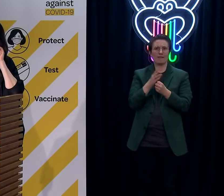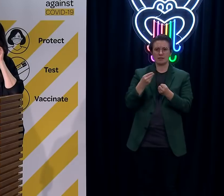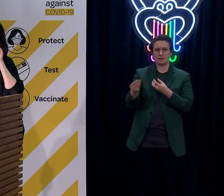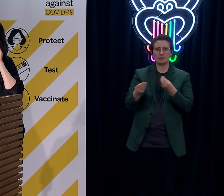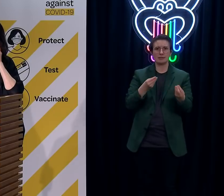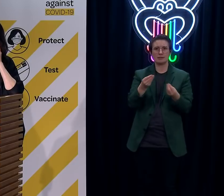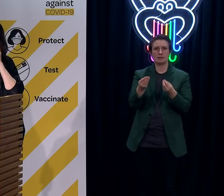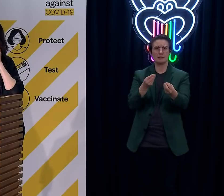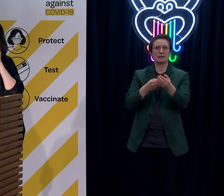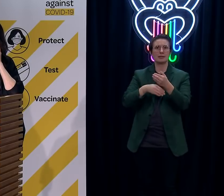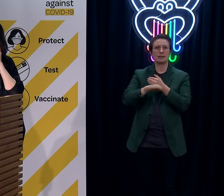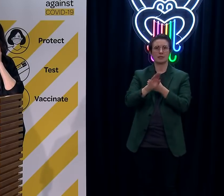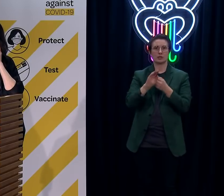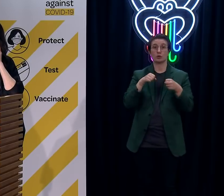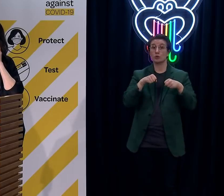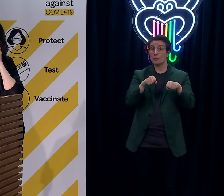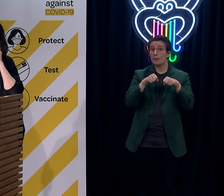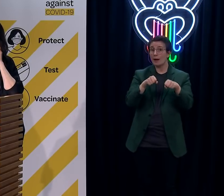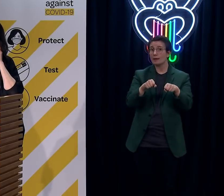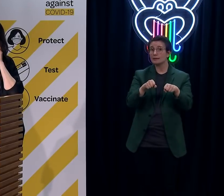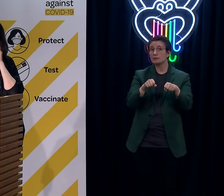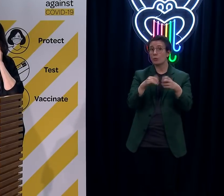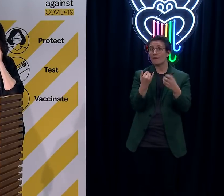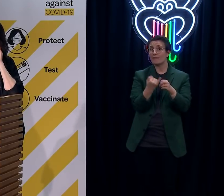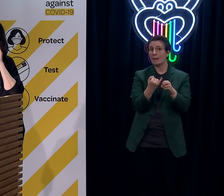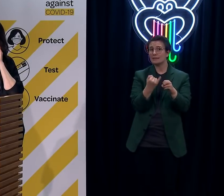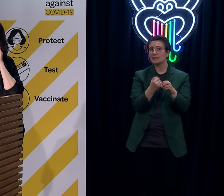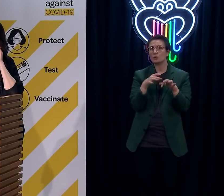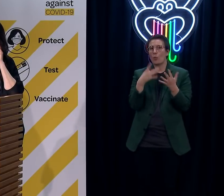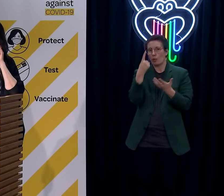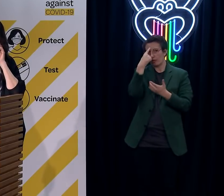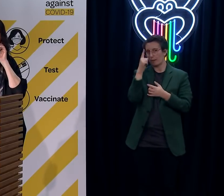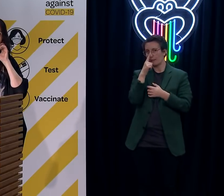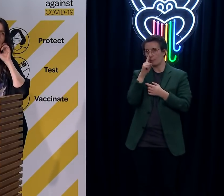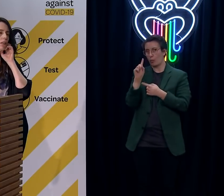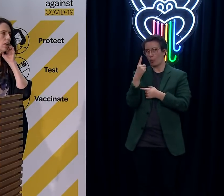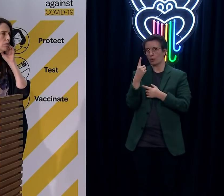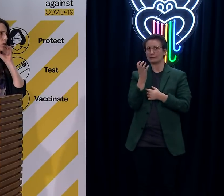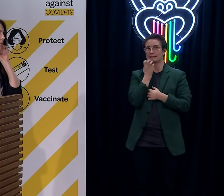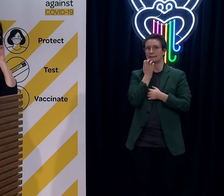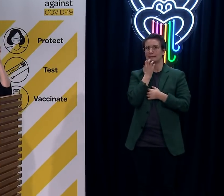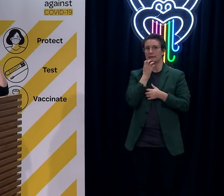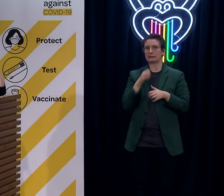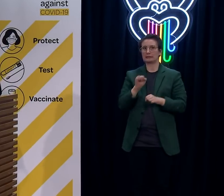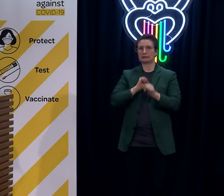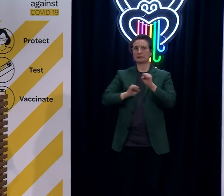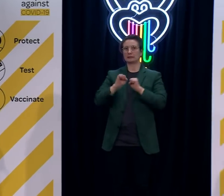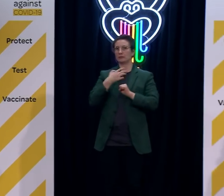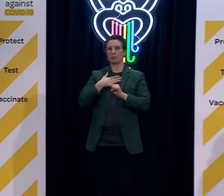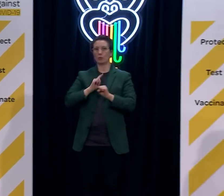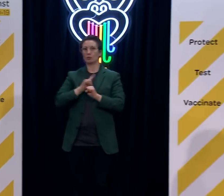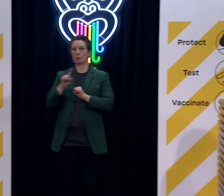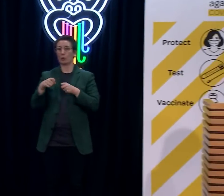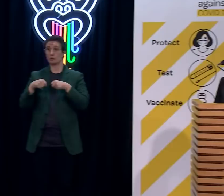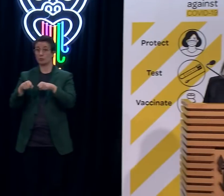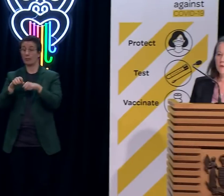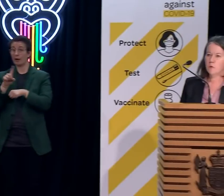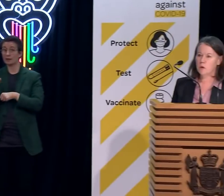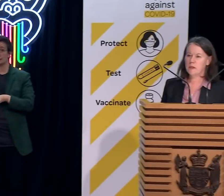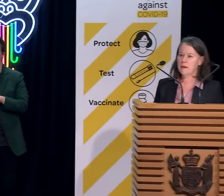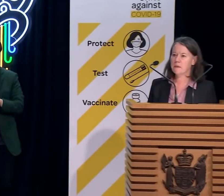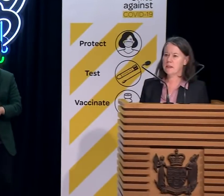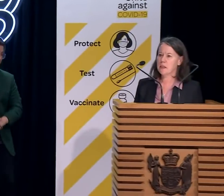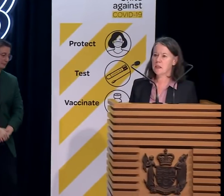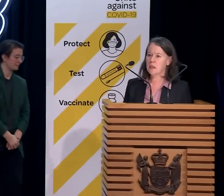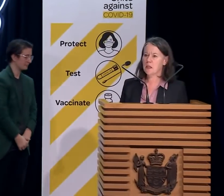households here in Port Some People in Auckland are afraid to go to supermarkets? Dr. Maconane, I don't believe we have. No, during the Level